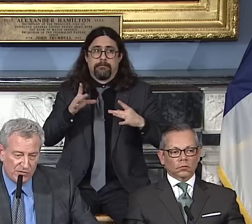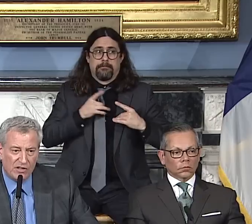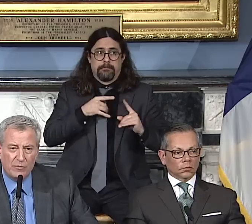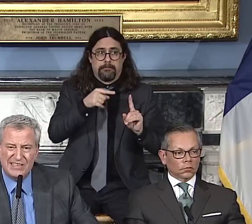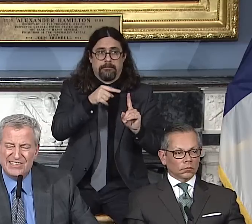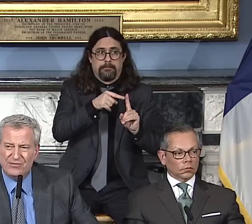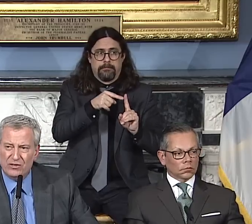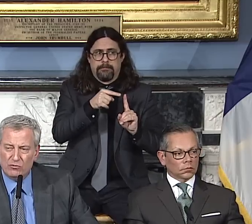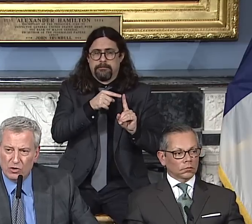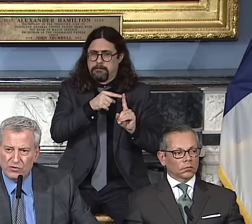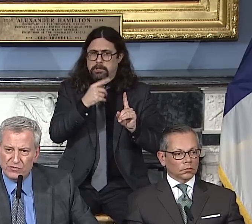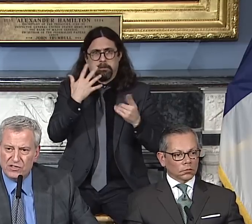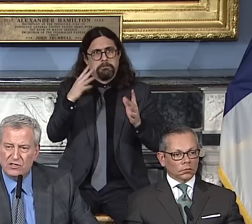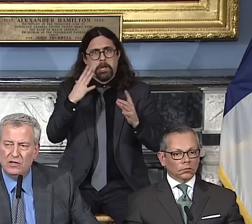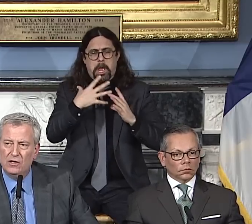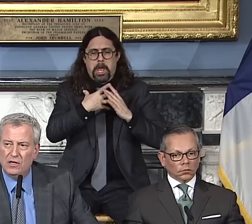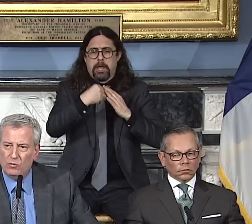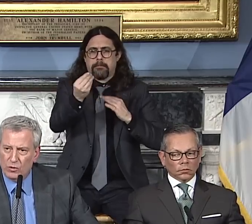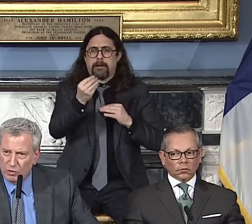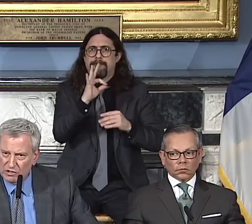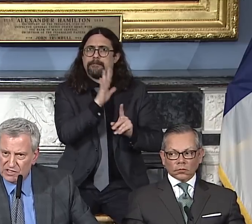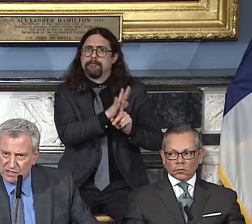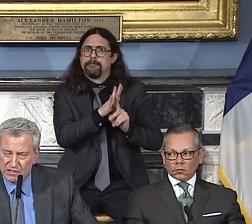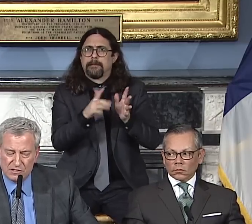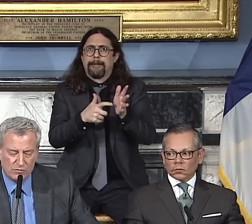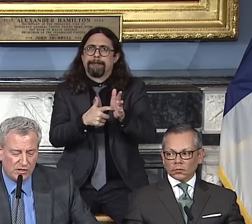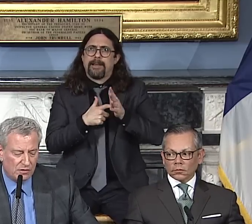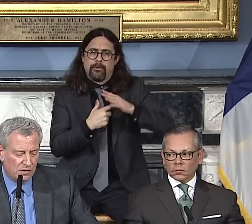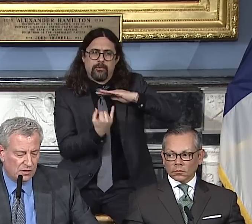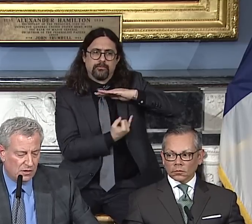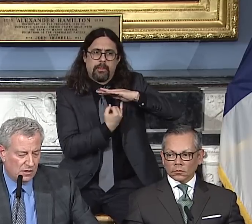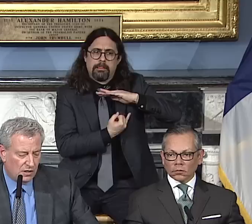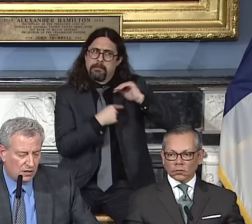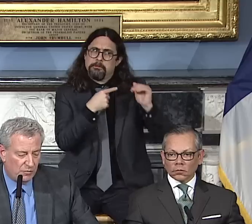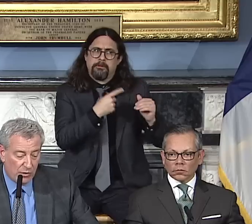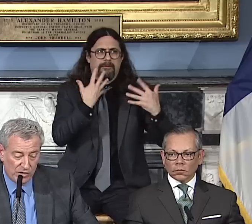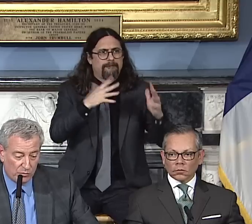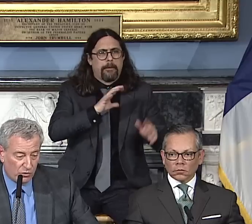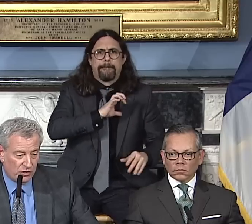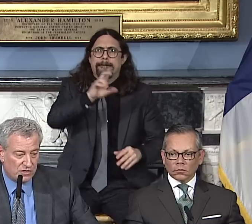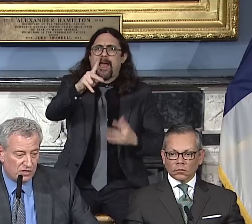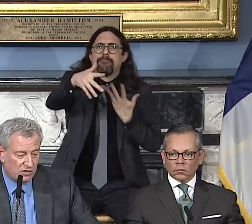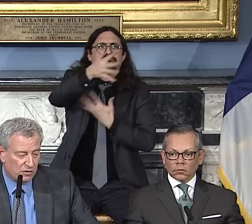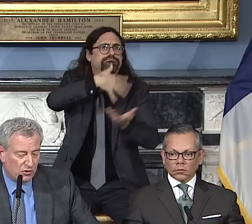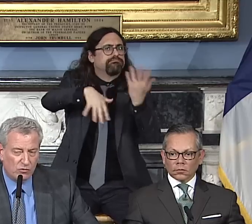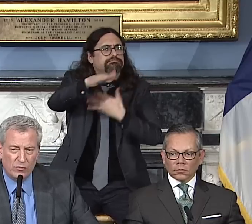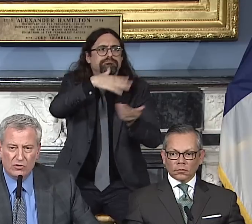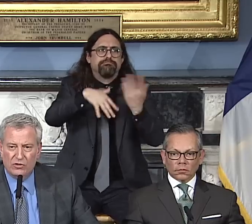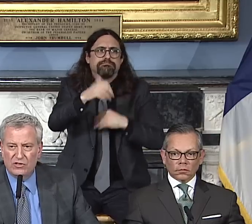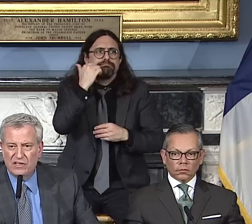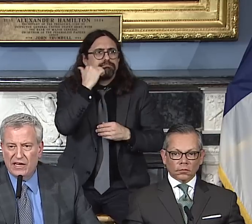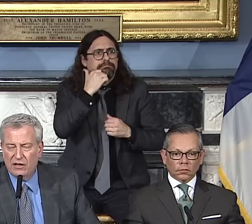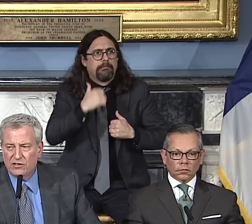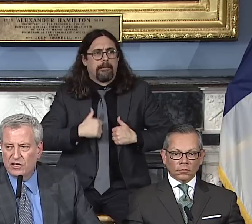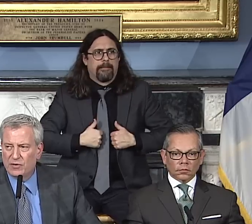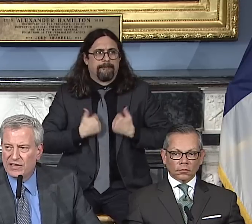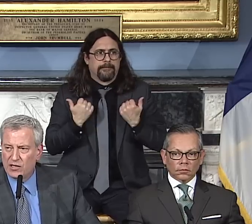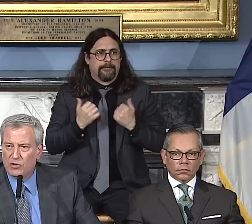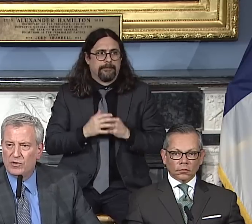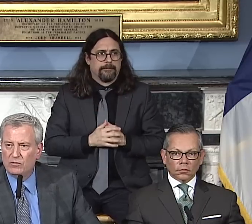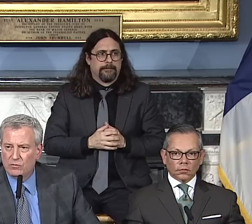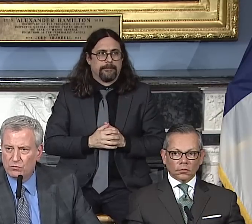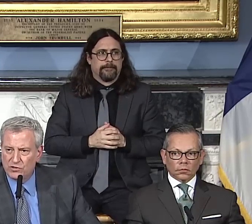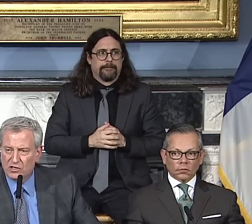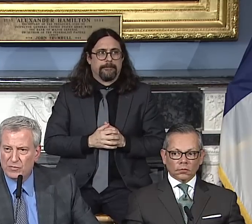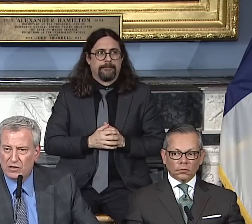lives. So even in the midst of the growth of this, we will see this. We met with employers here in the Blue Room earlier today. I'll talk about that